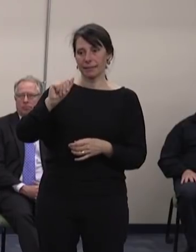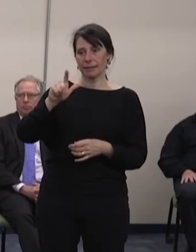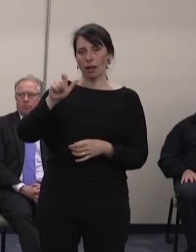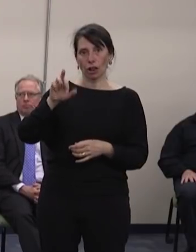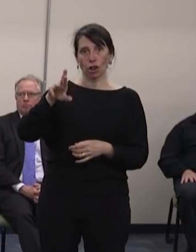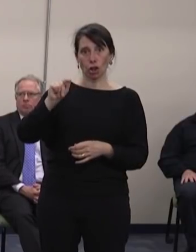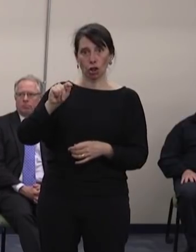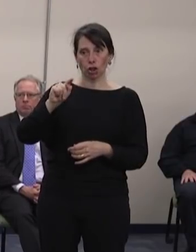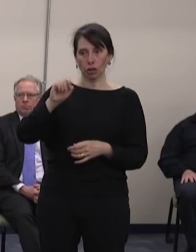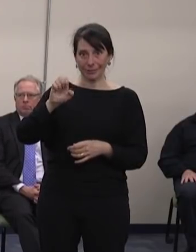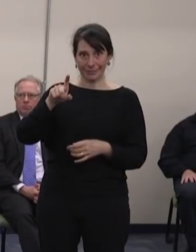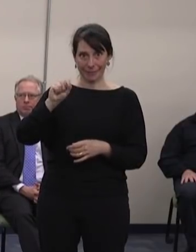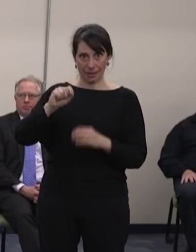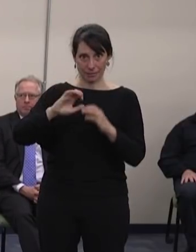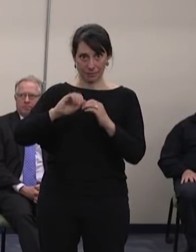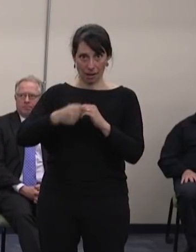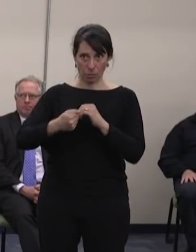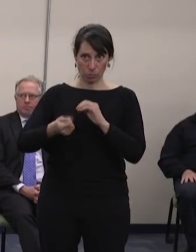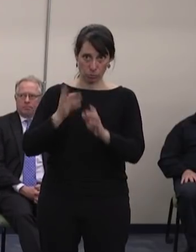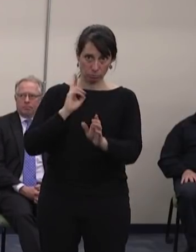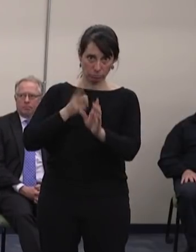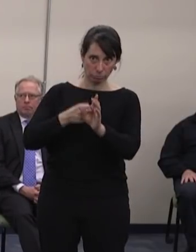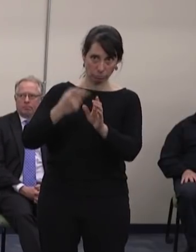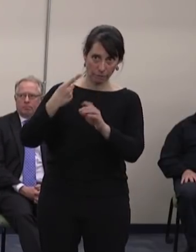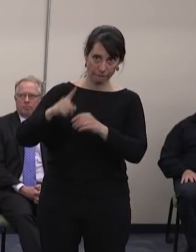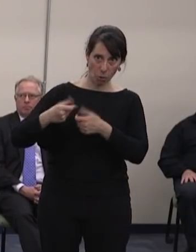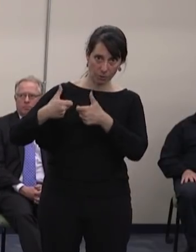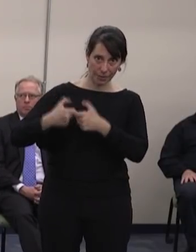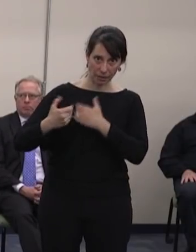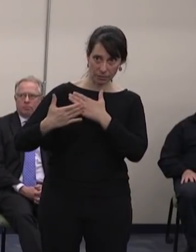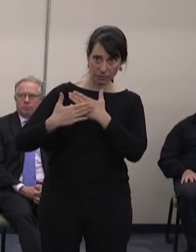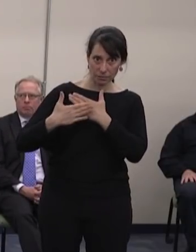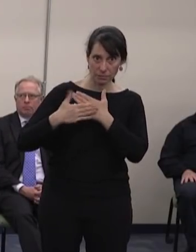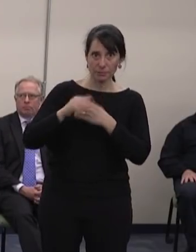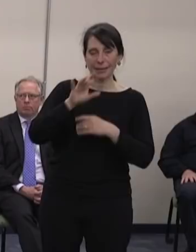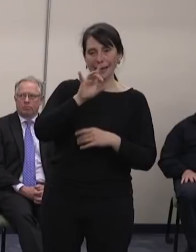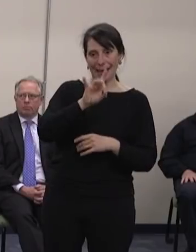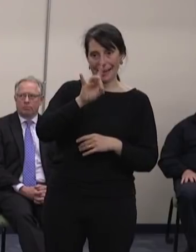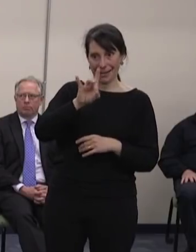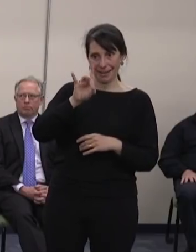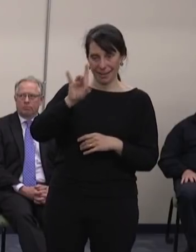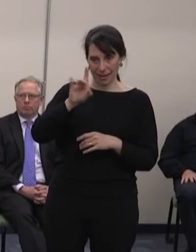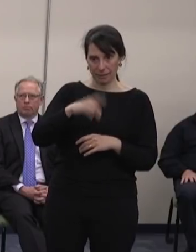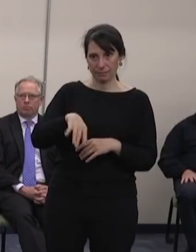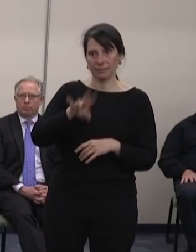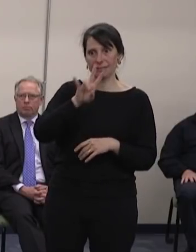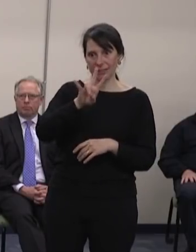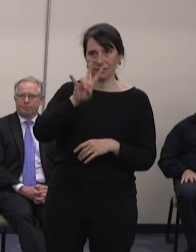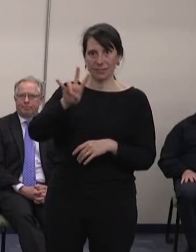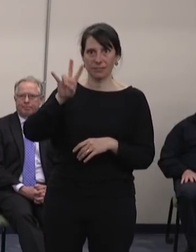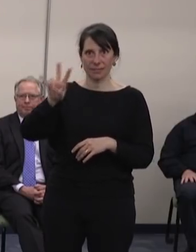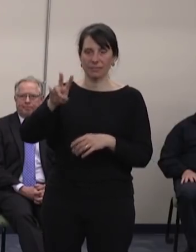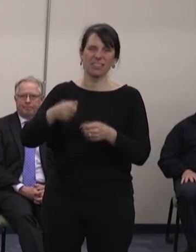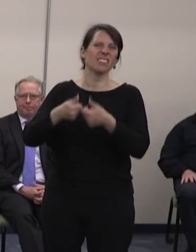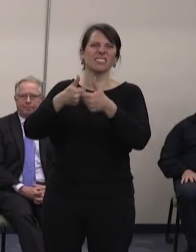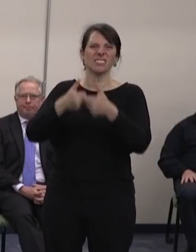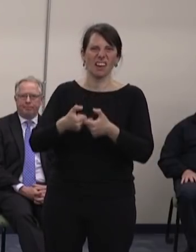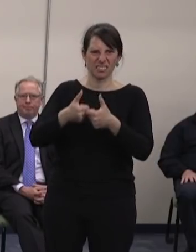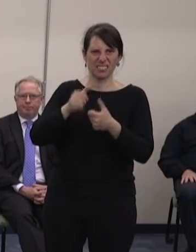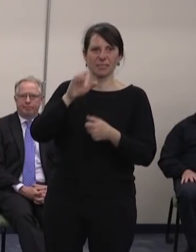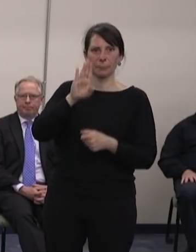texting BC Alerts to 888 777.